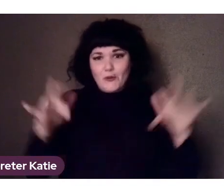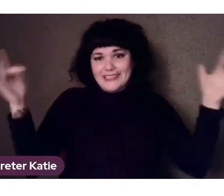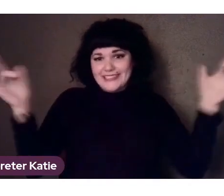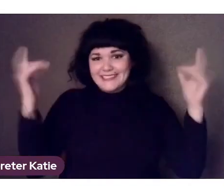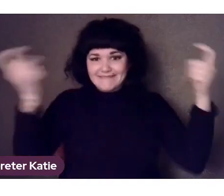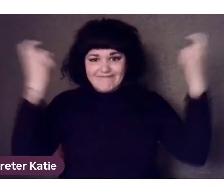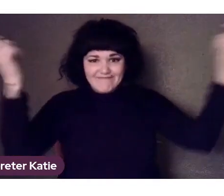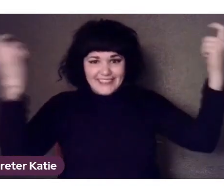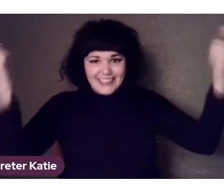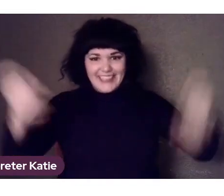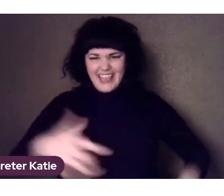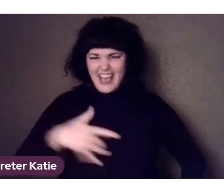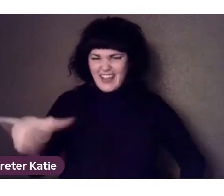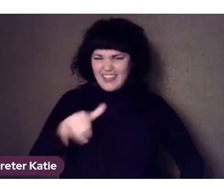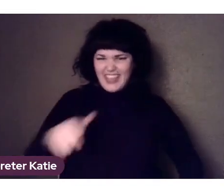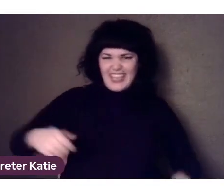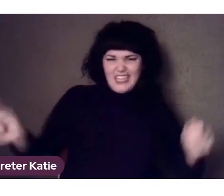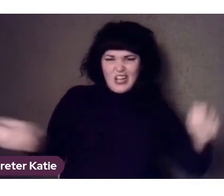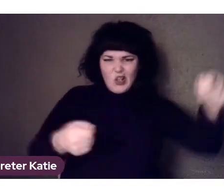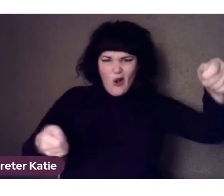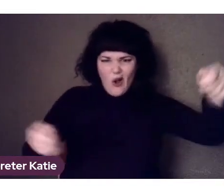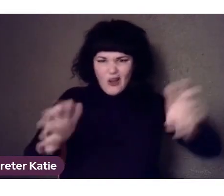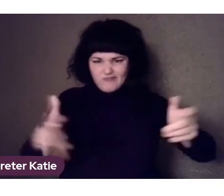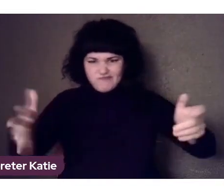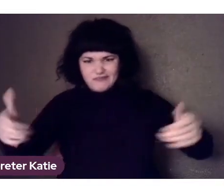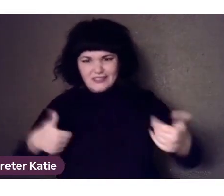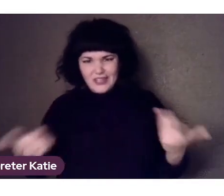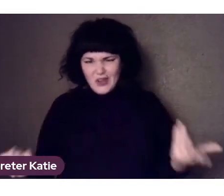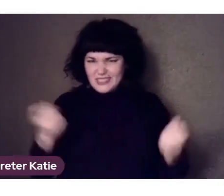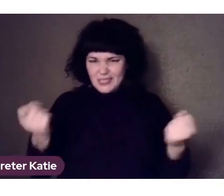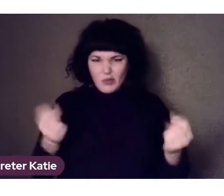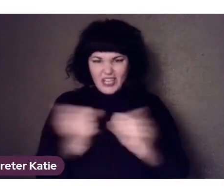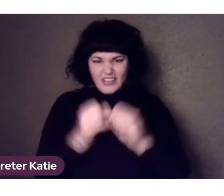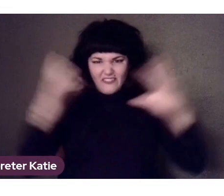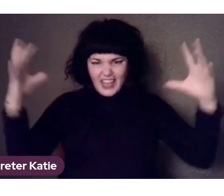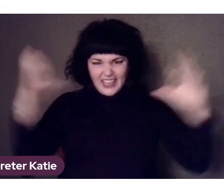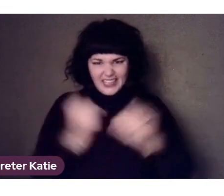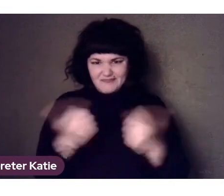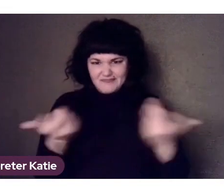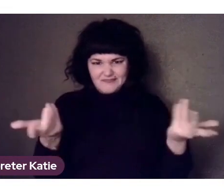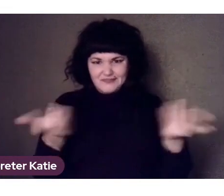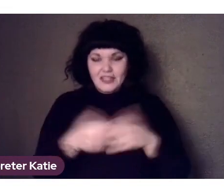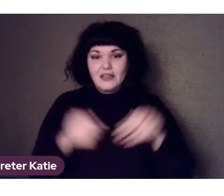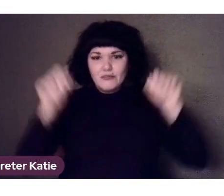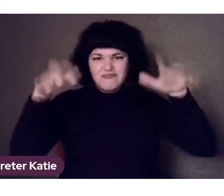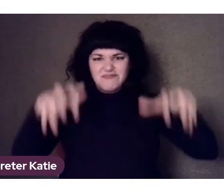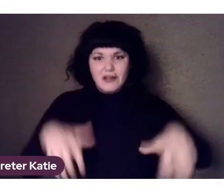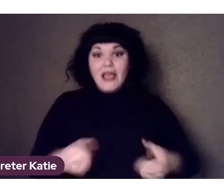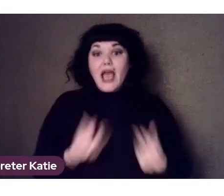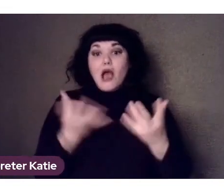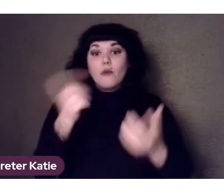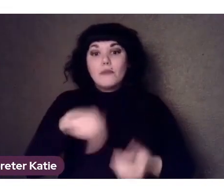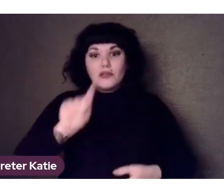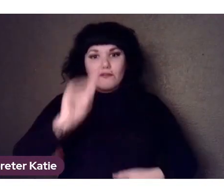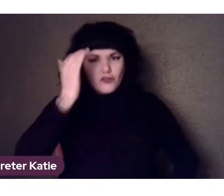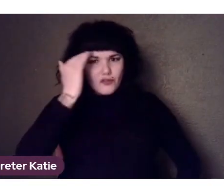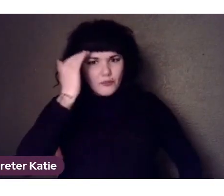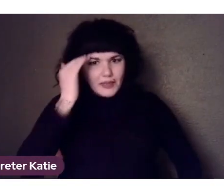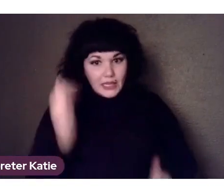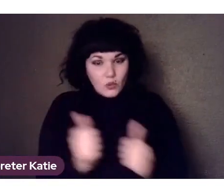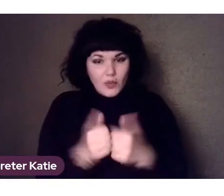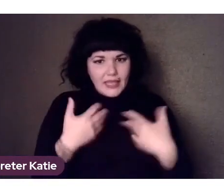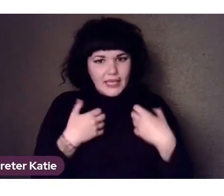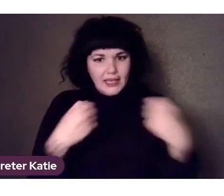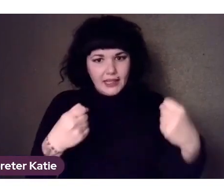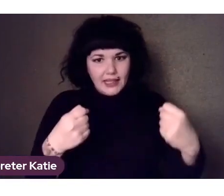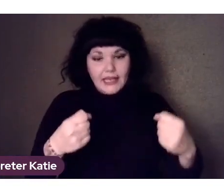I feel like I need a gong or a cymbal or confetti. How many of you are familiar with healing justice?